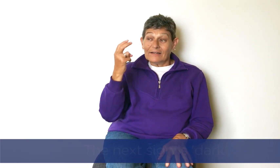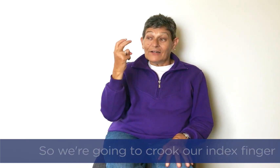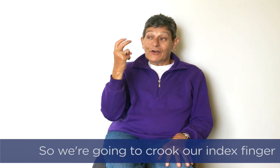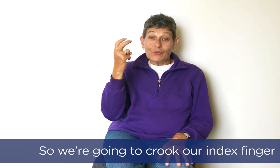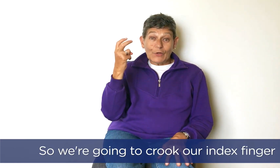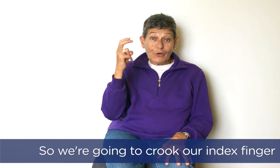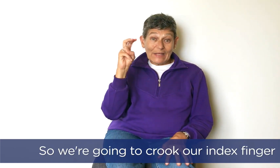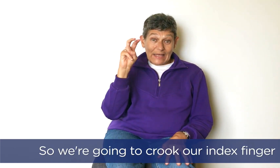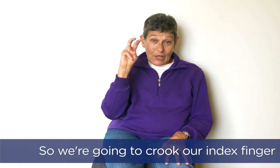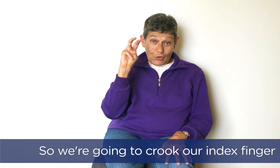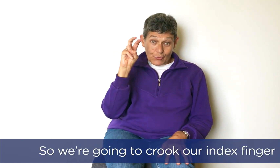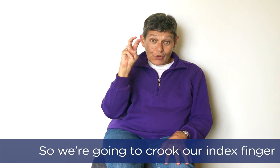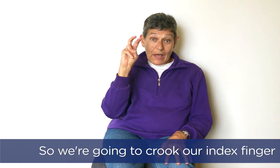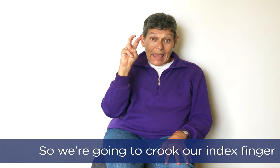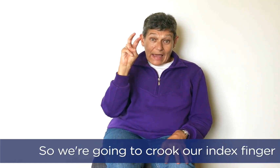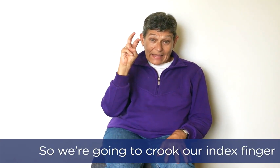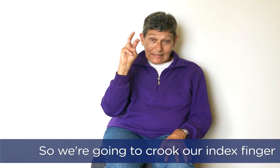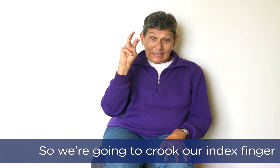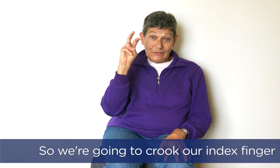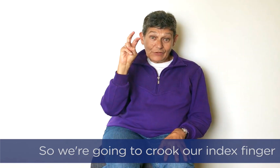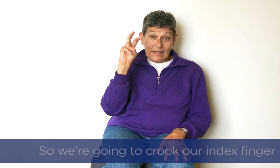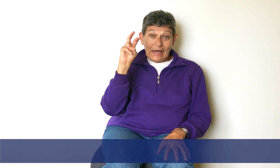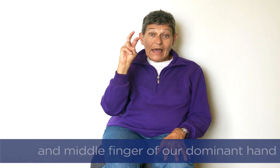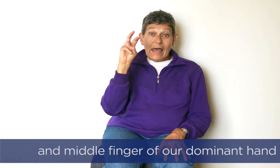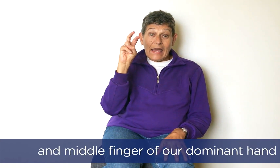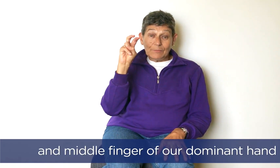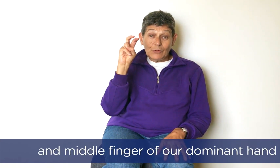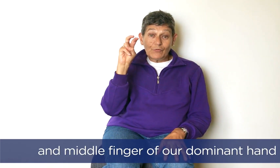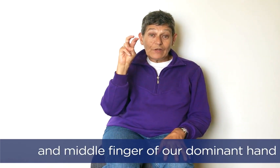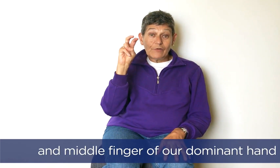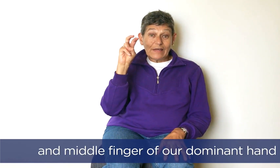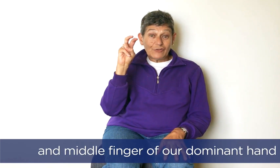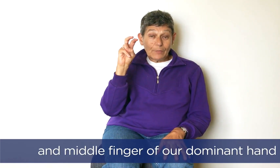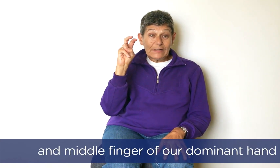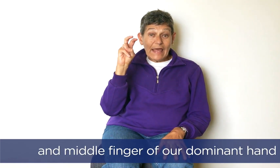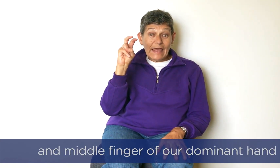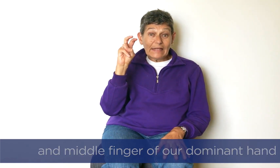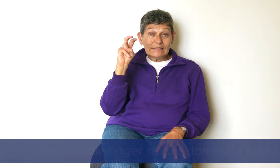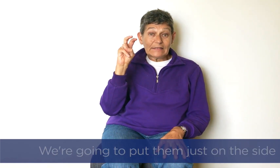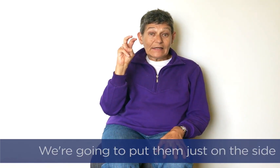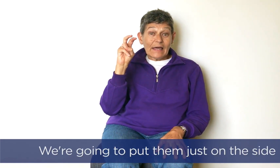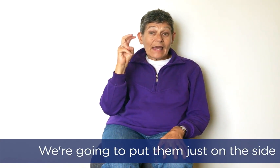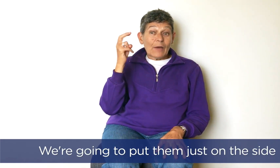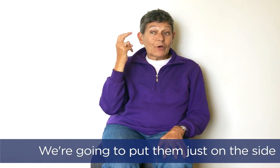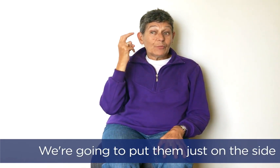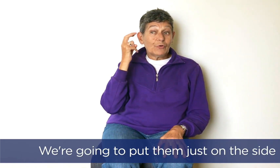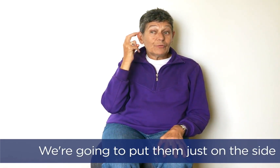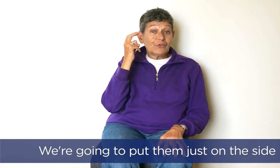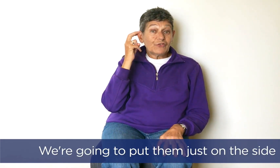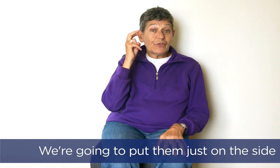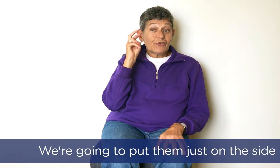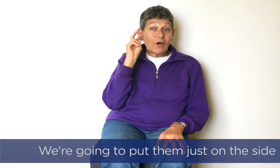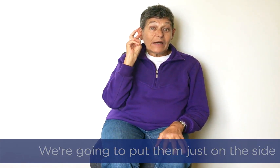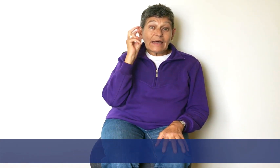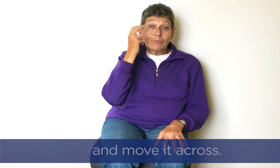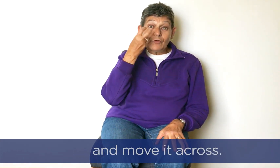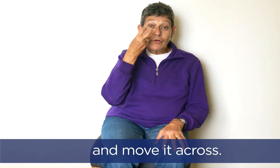So we're going to crook our index finger and middle finger of our dominant hand. We're going to put them just to the side and move